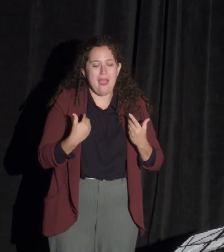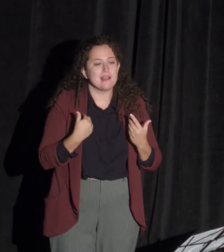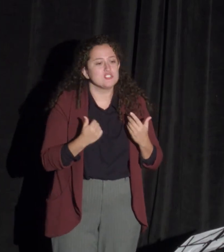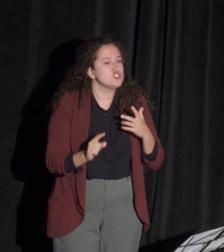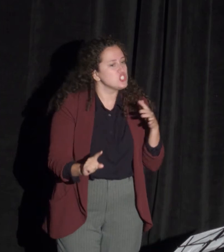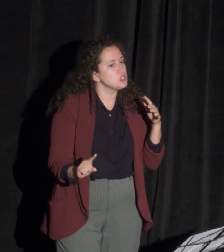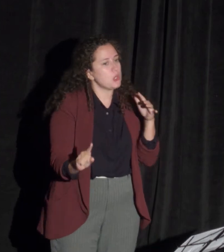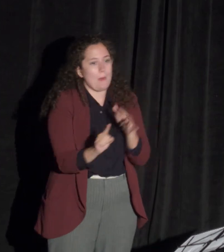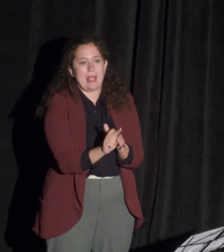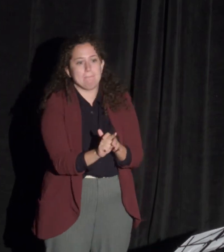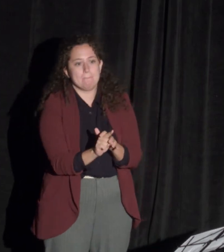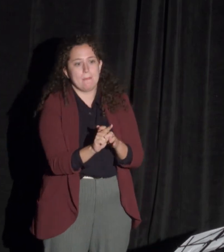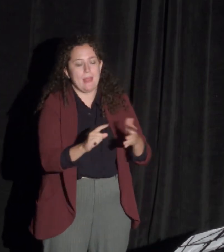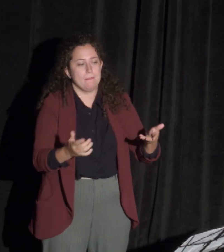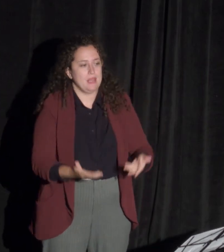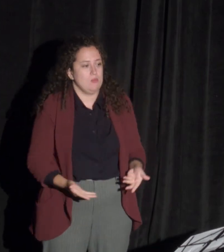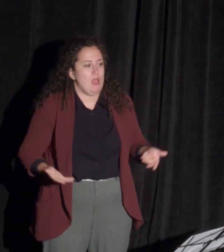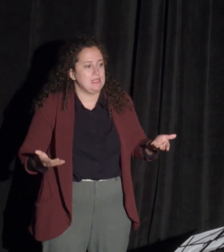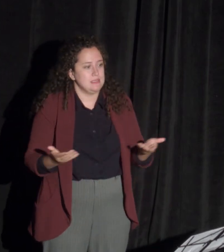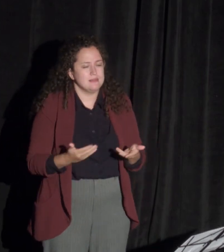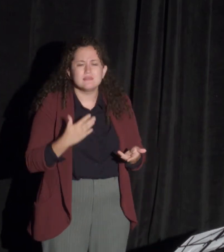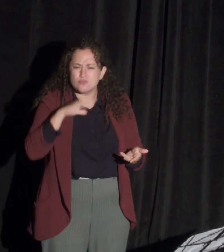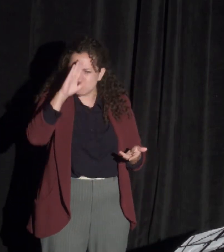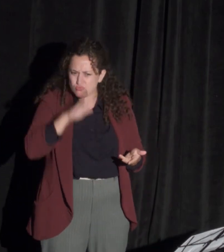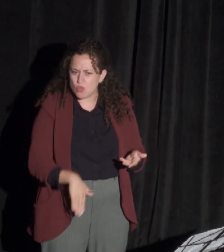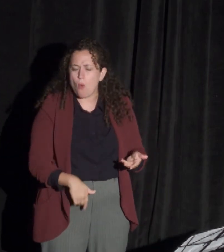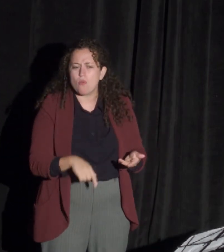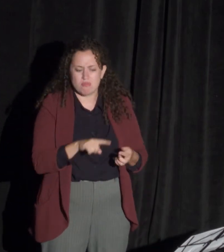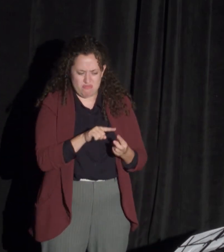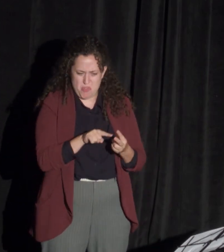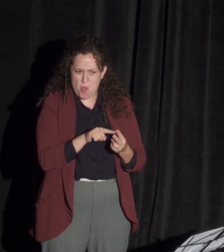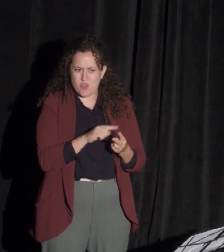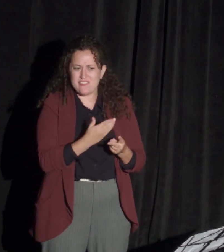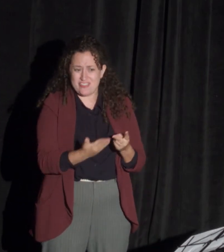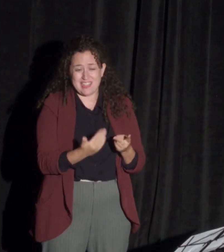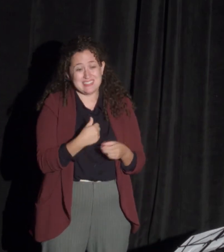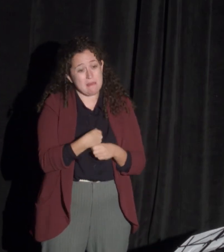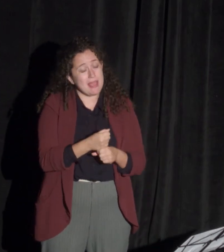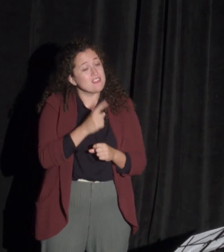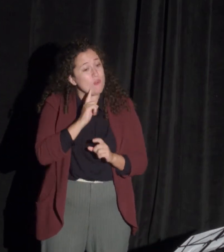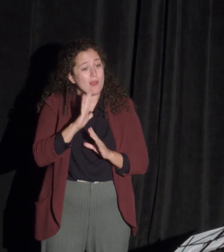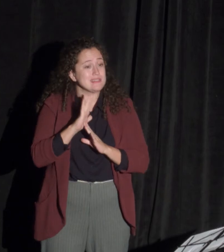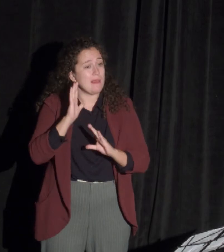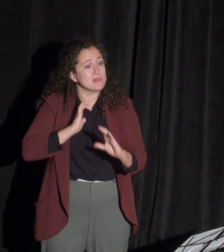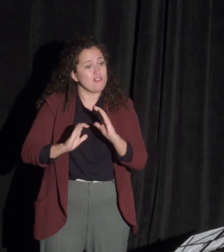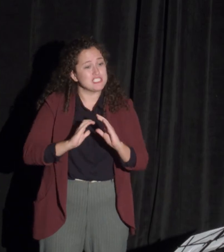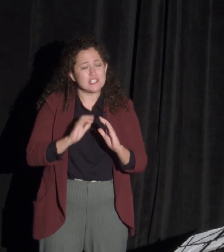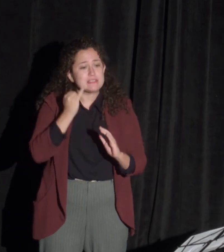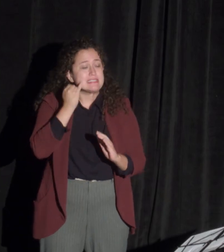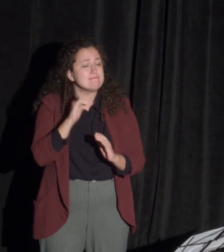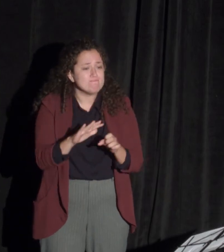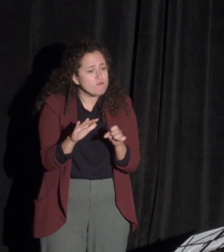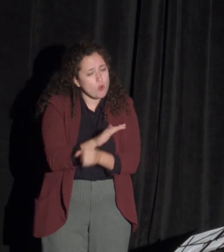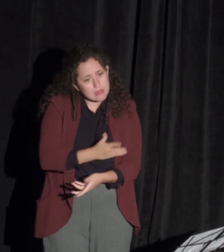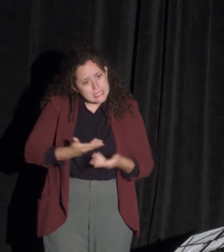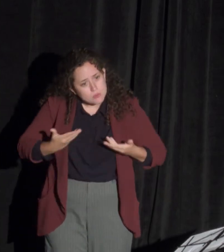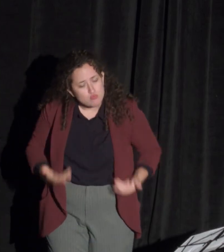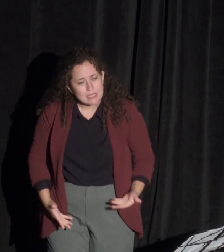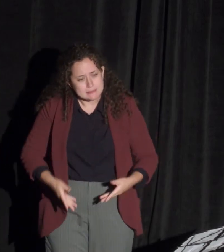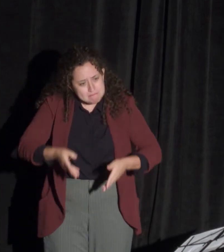being present. Because you know, those are the things that make for a really good conversation when you're fully present and paying attention. But I believe that those are the things